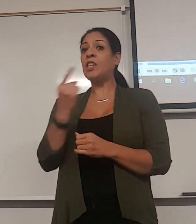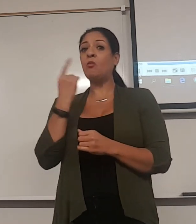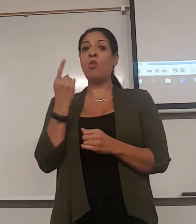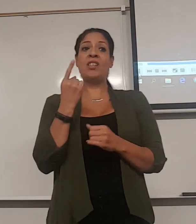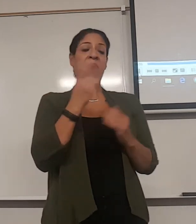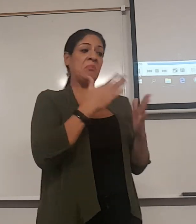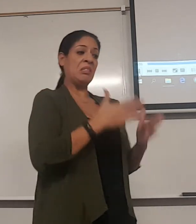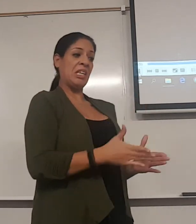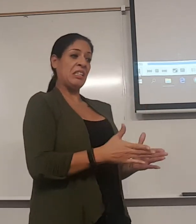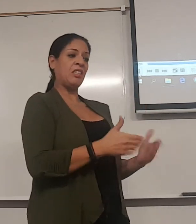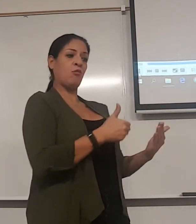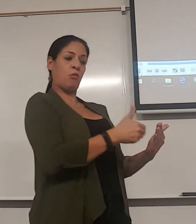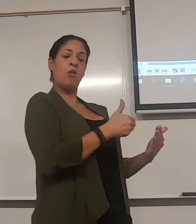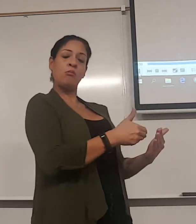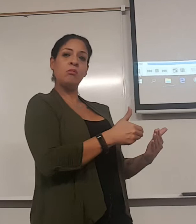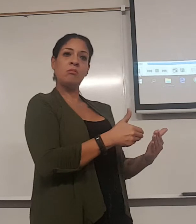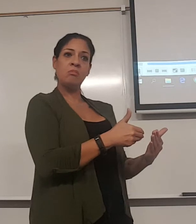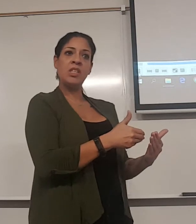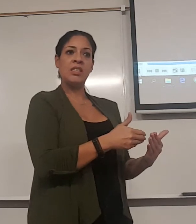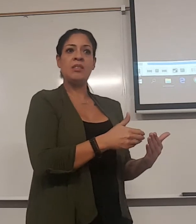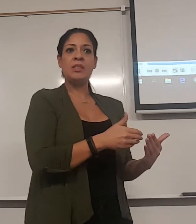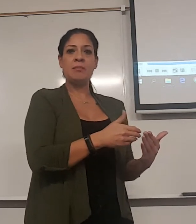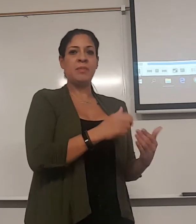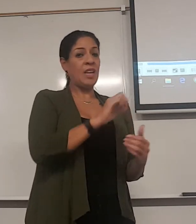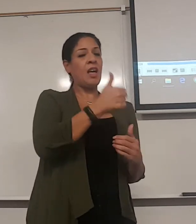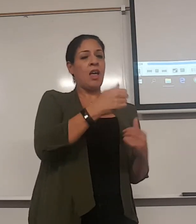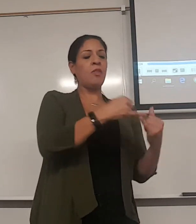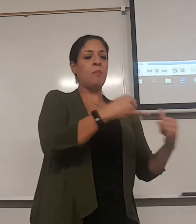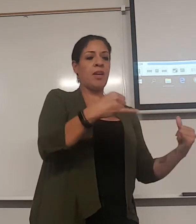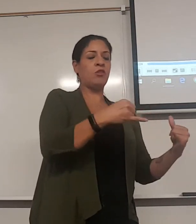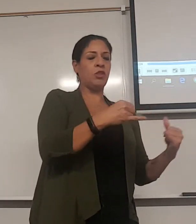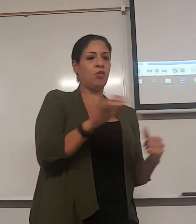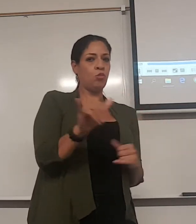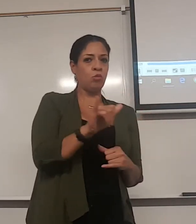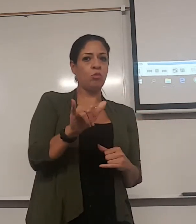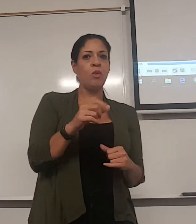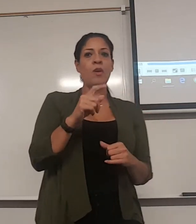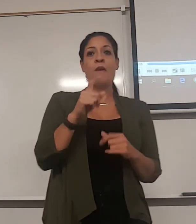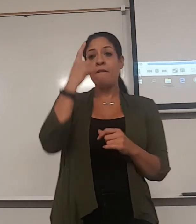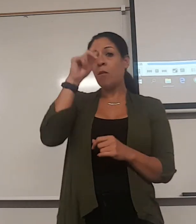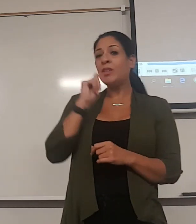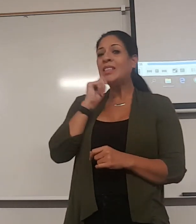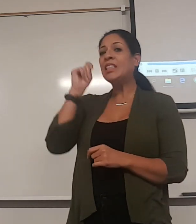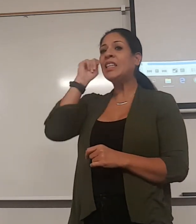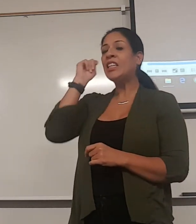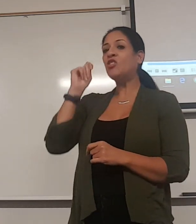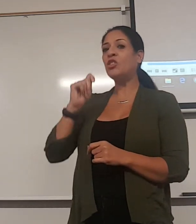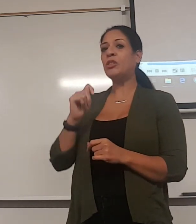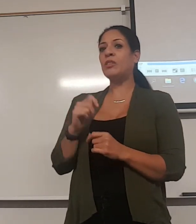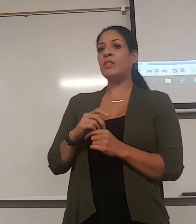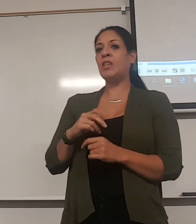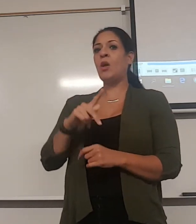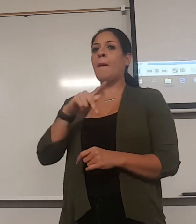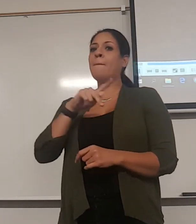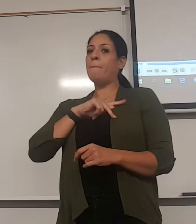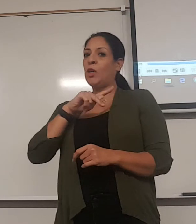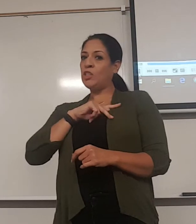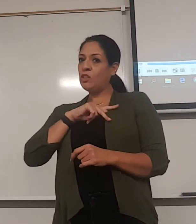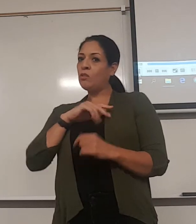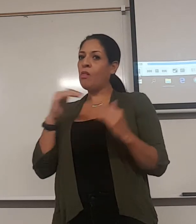For example, if someone, there are other boundaries, however, for teenagers to deal with that on a more personal level. For example, if someone